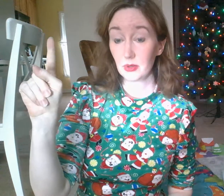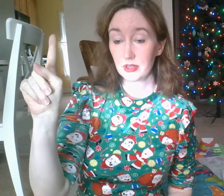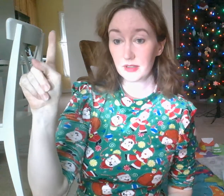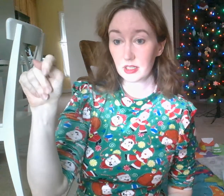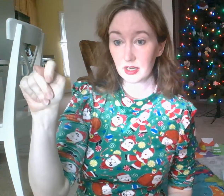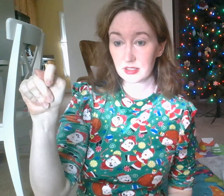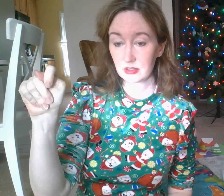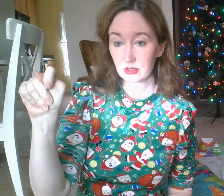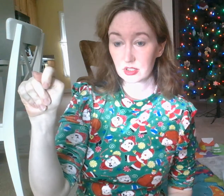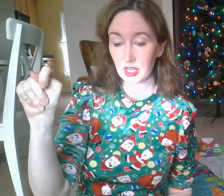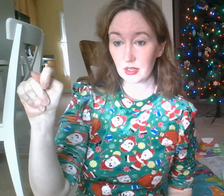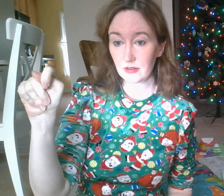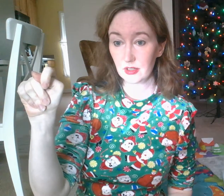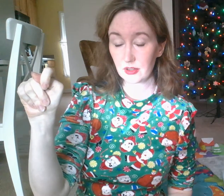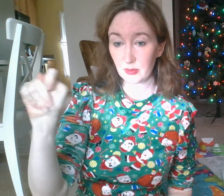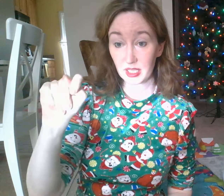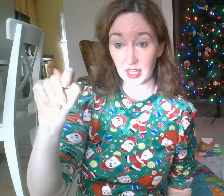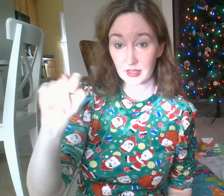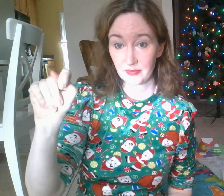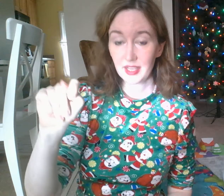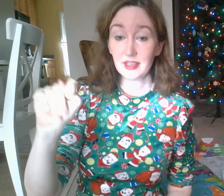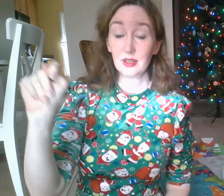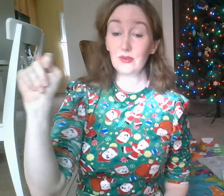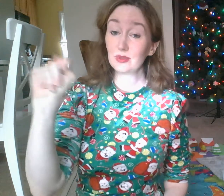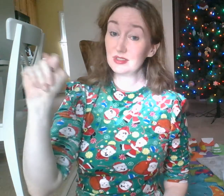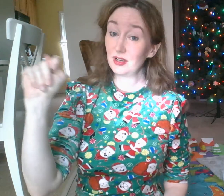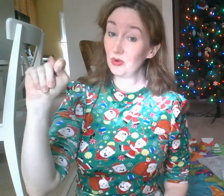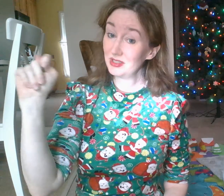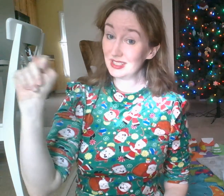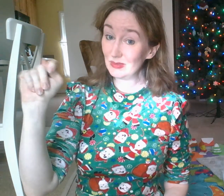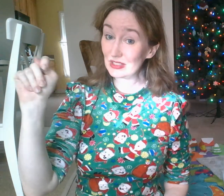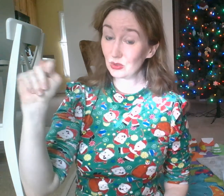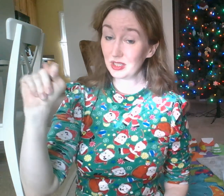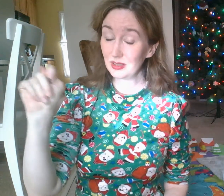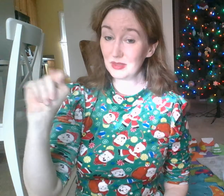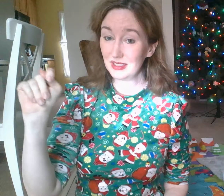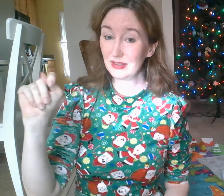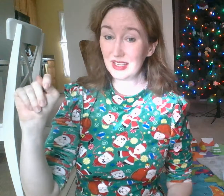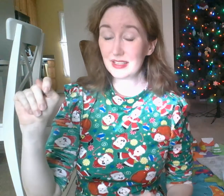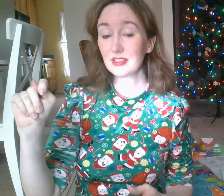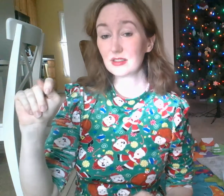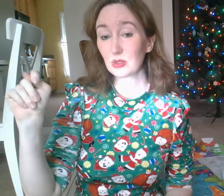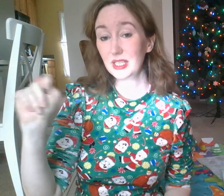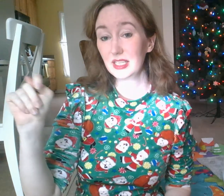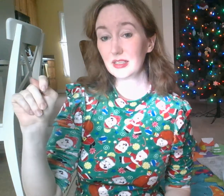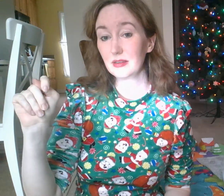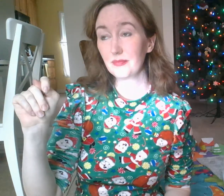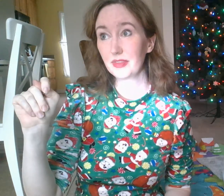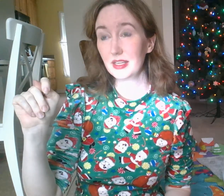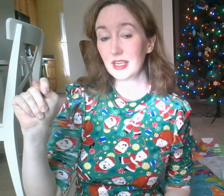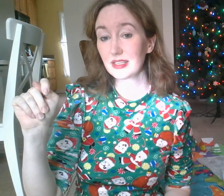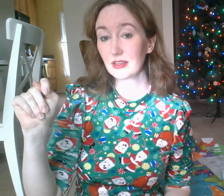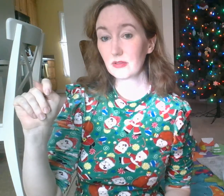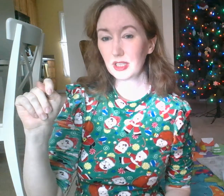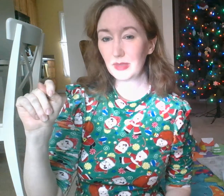pointer finger and tuck it over your thumb like that. If you only shake one T, it means toilet. And toilet in ASL really means